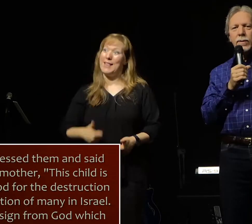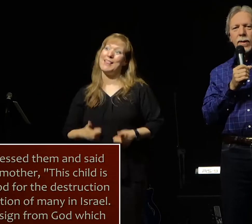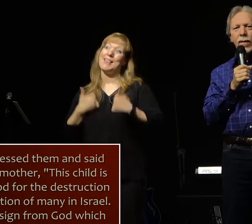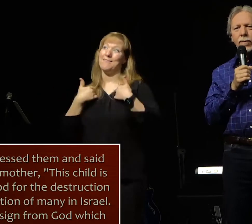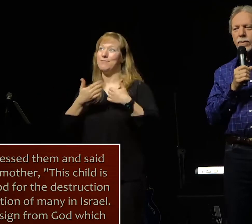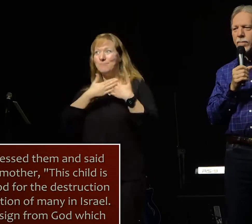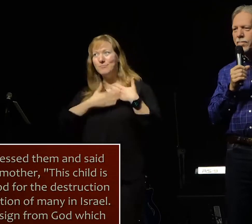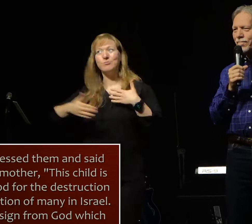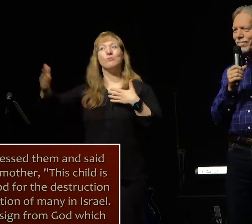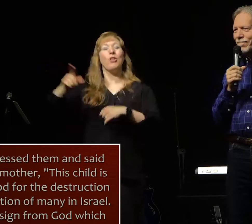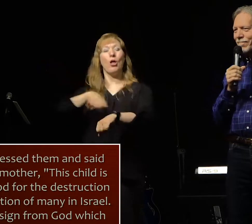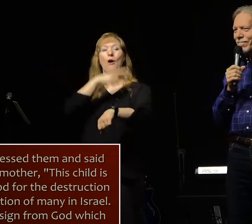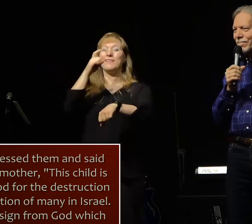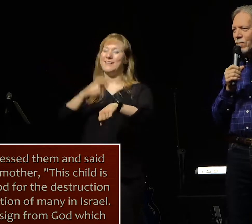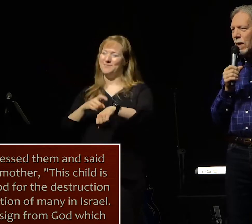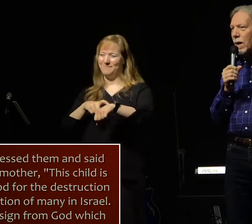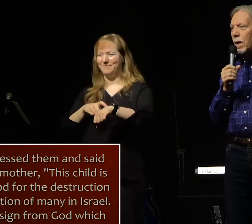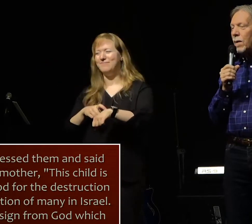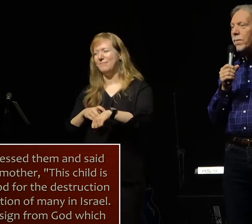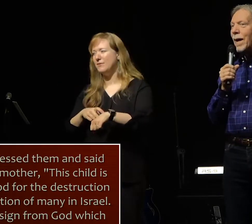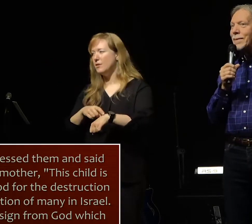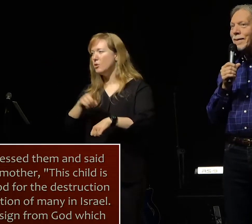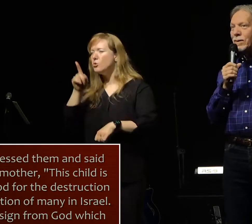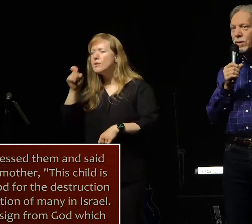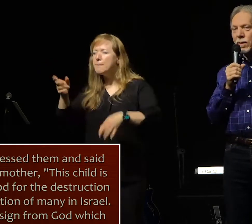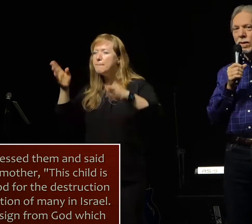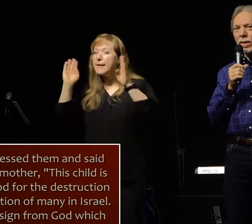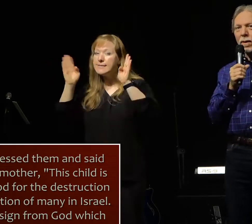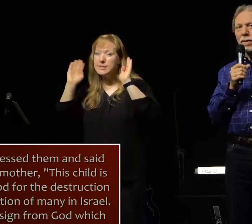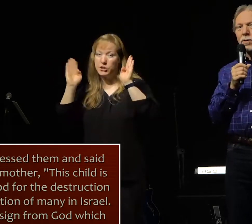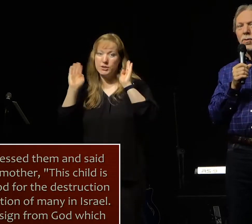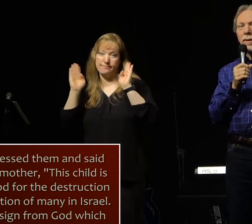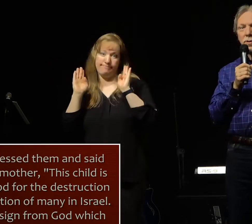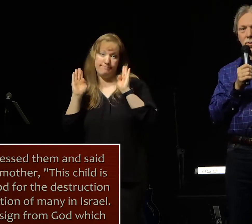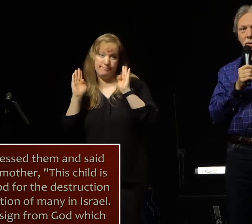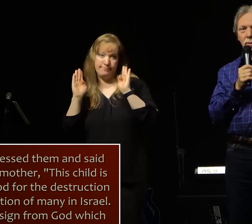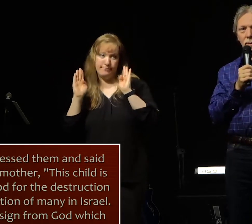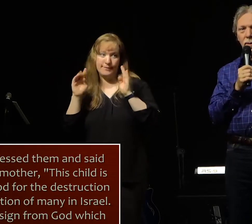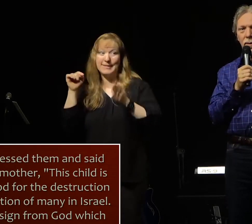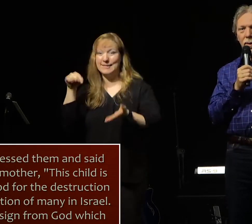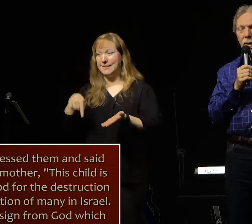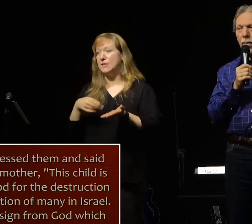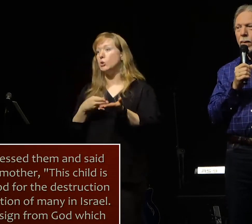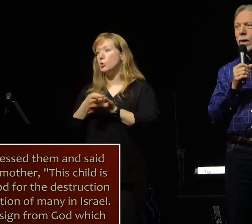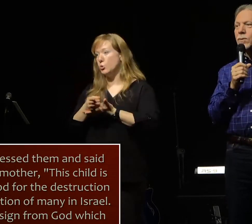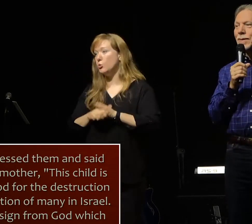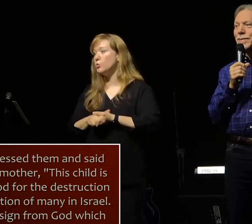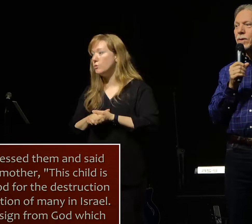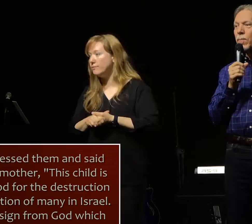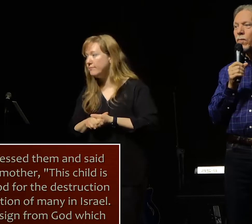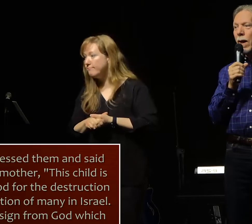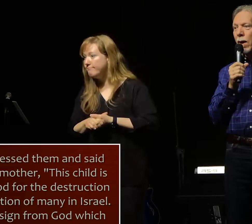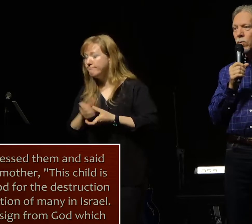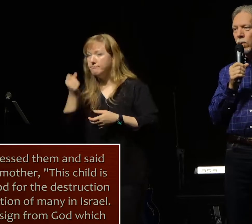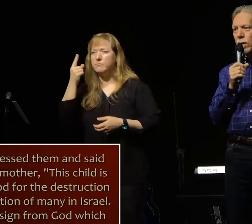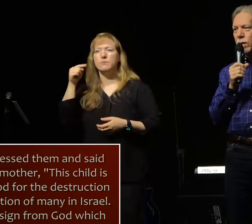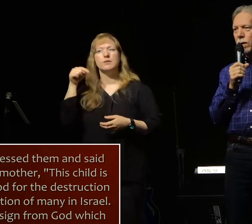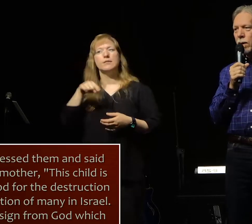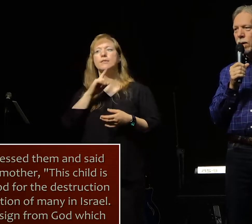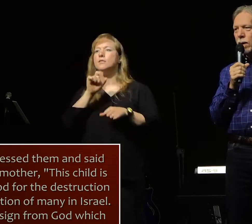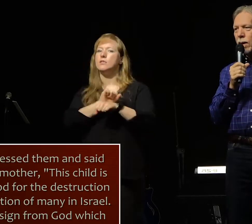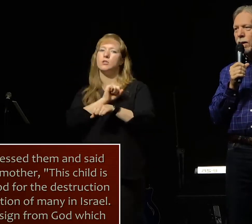the rest of us. Pay attention to this truth, because this is a profound